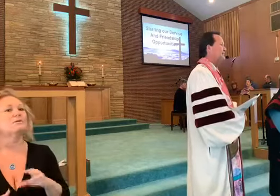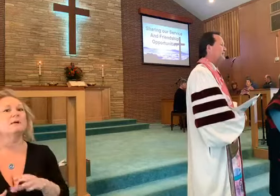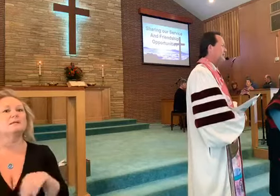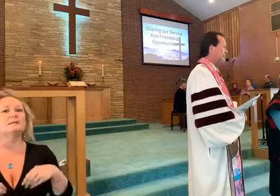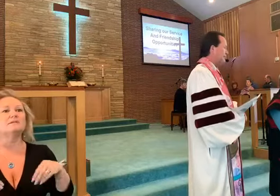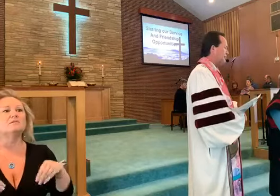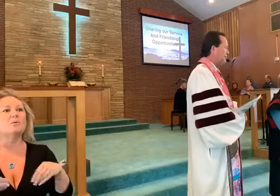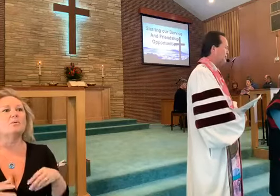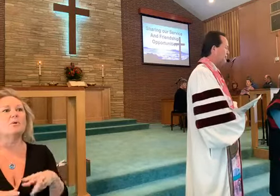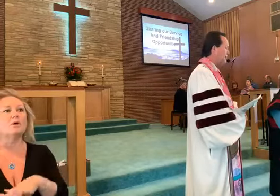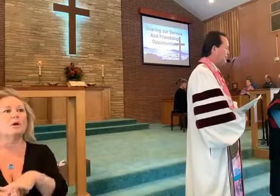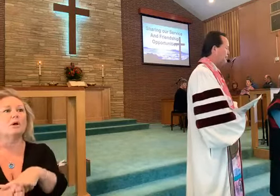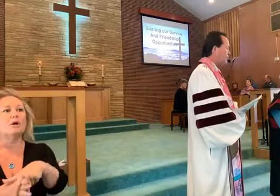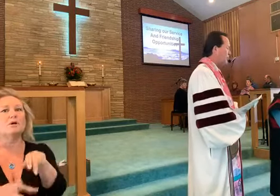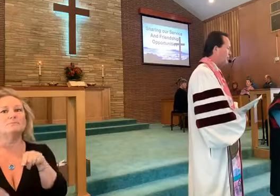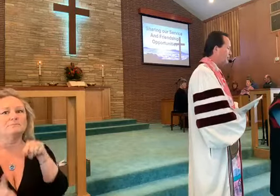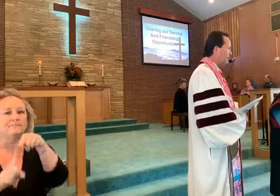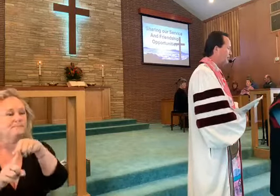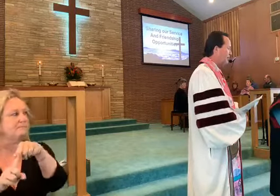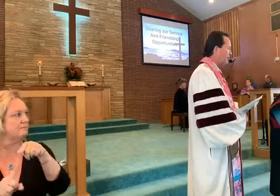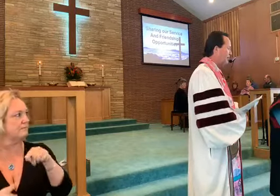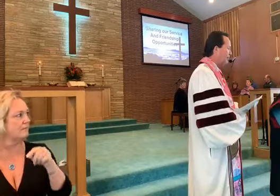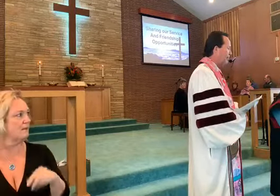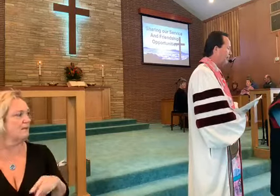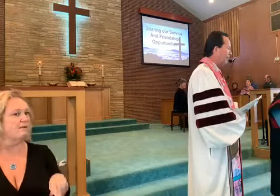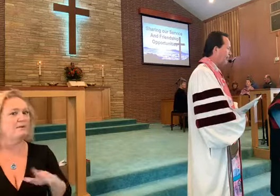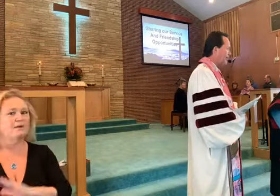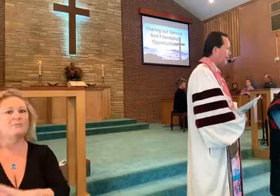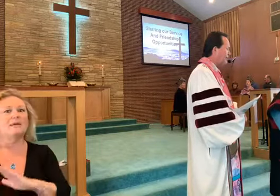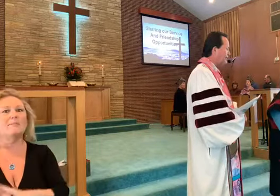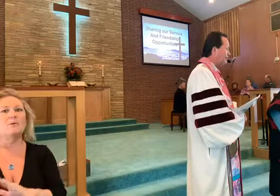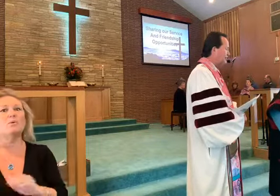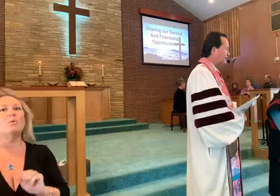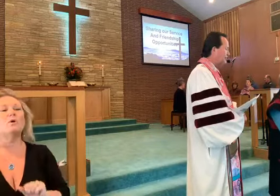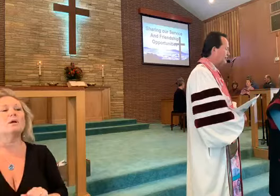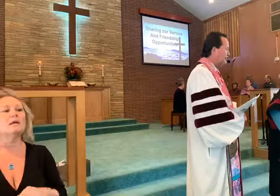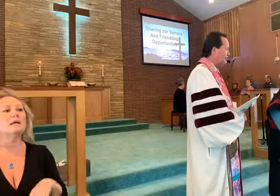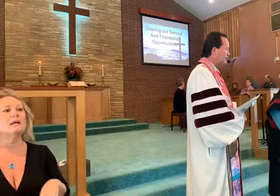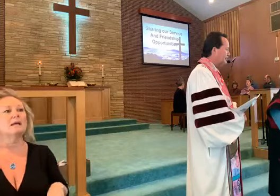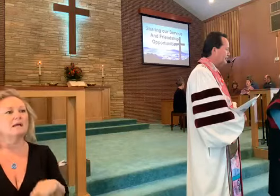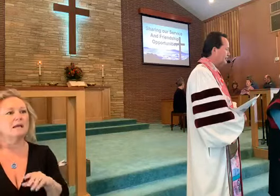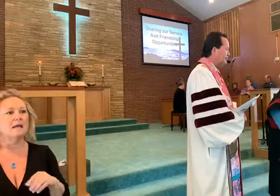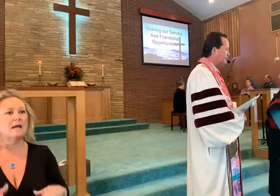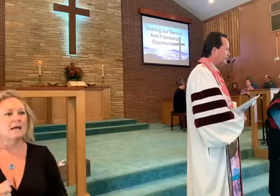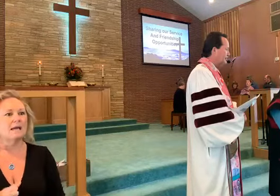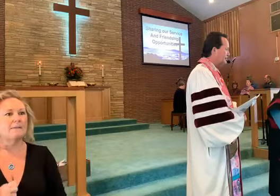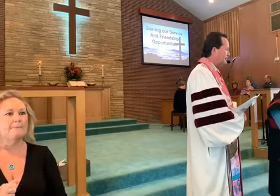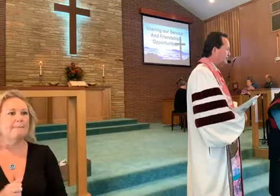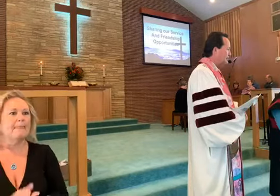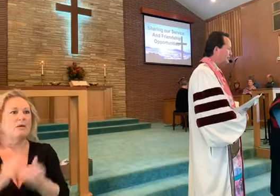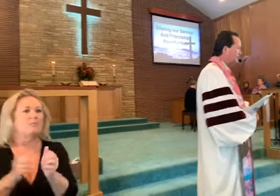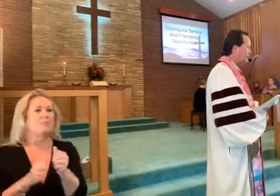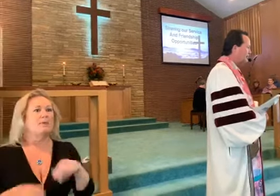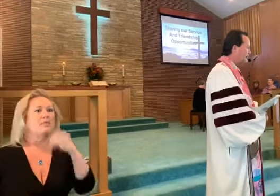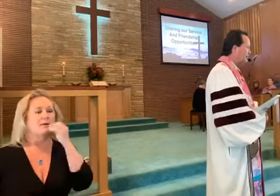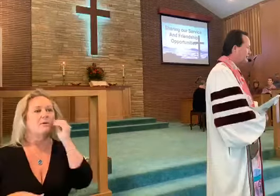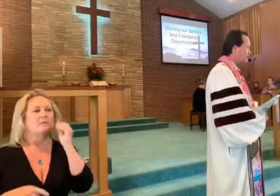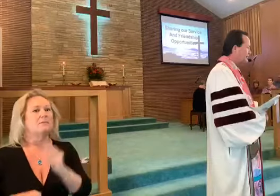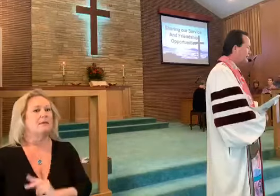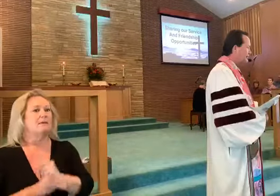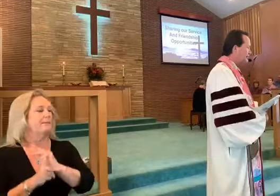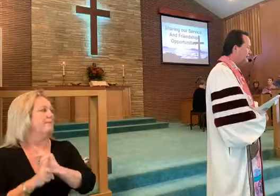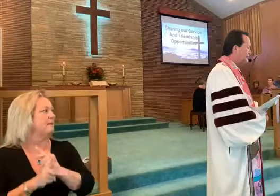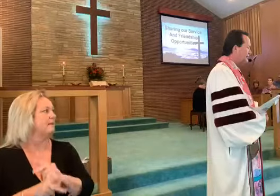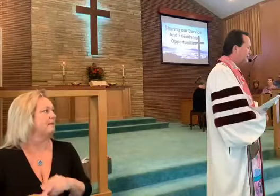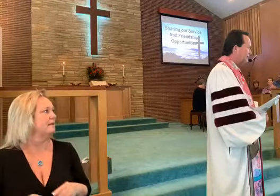supermarket. We help with paperwork. We do light housekeeping. We socialize. We bring you to